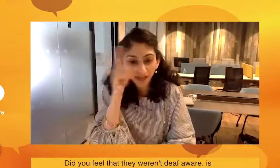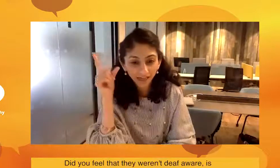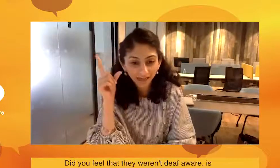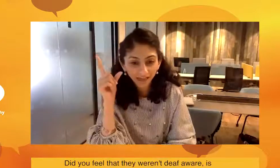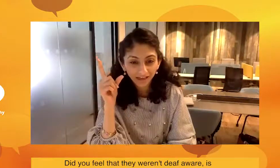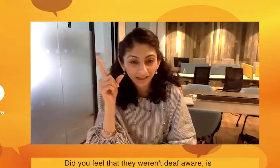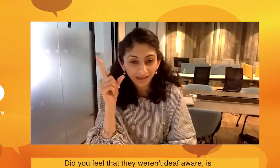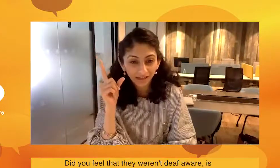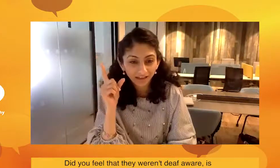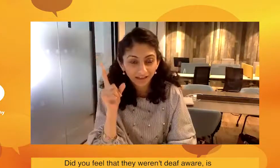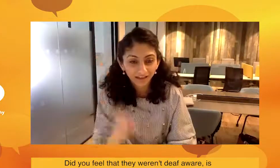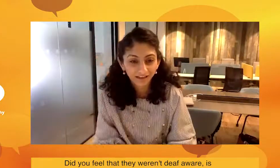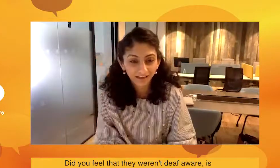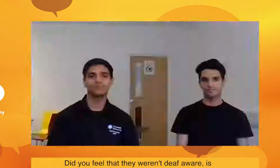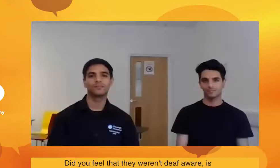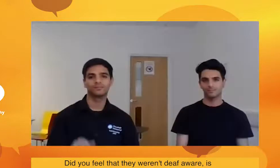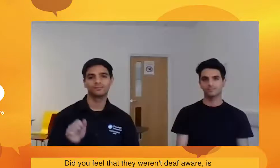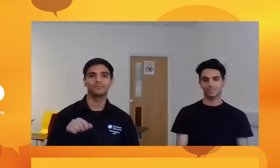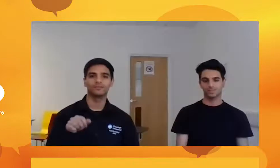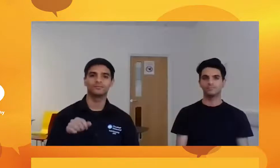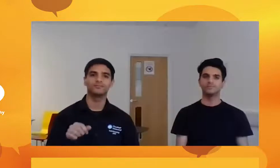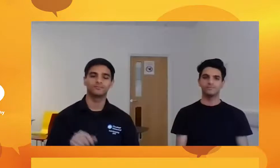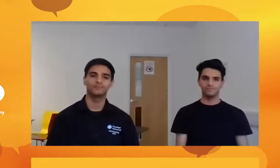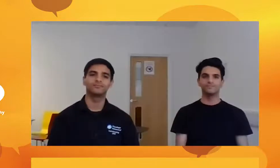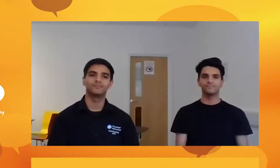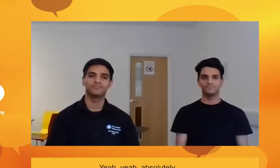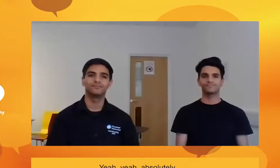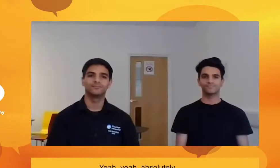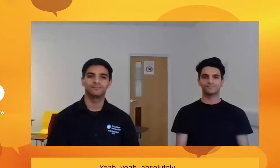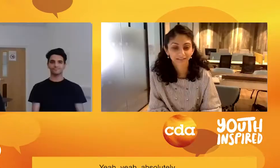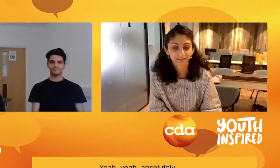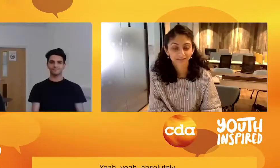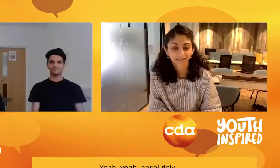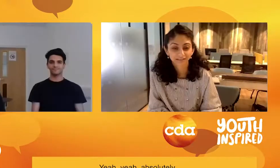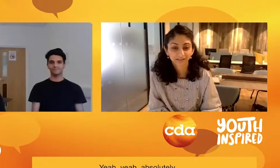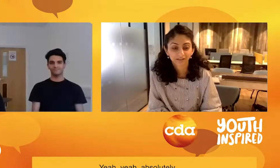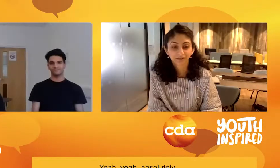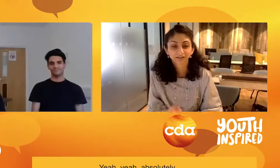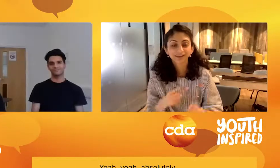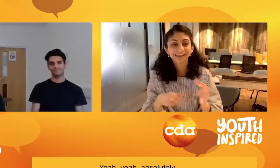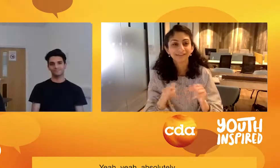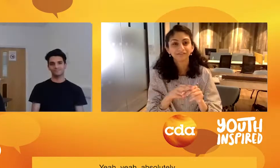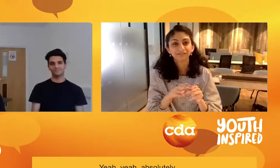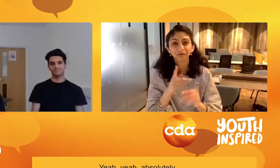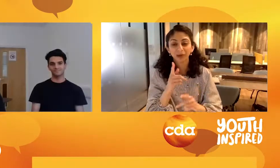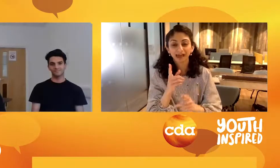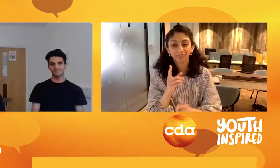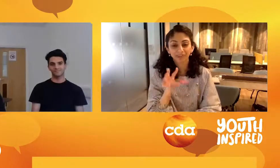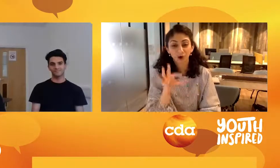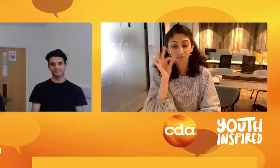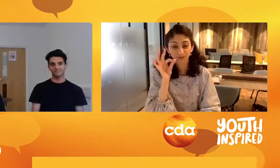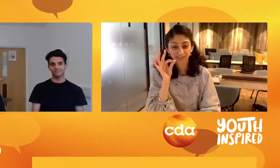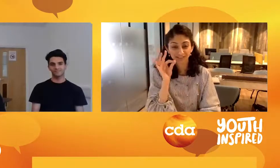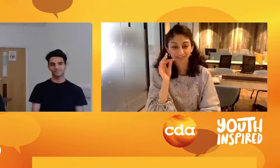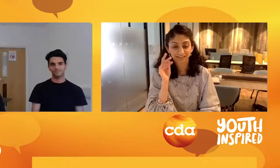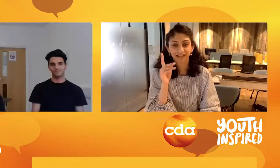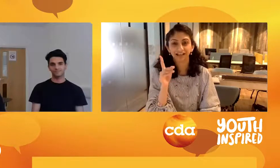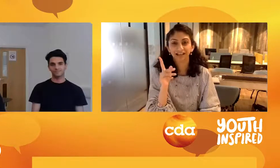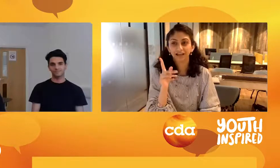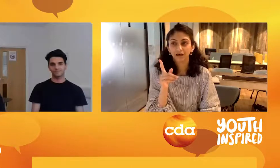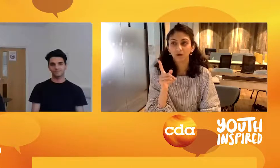Did you feel that they weren't deaf aware? Is that right? Yeah, absolutely.